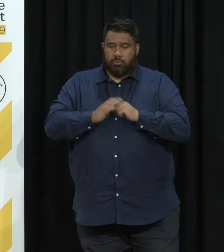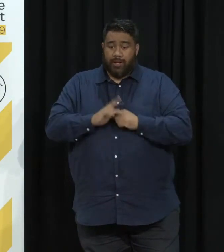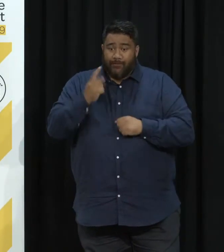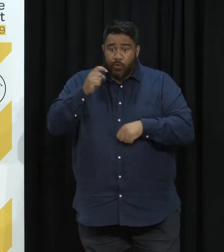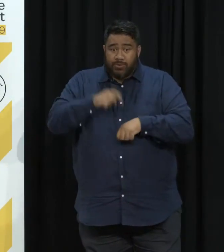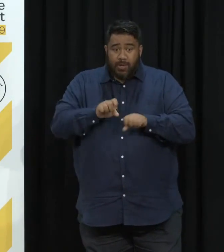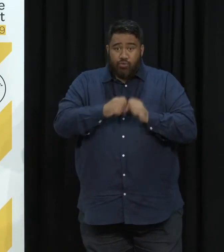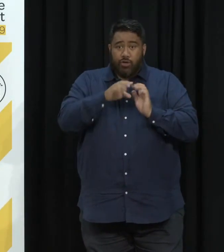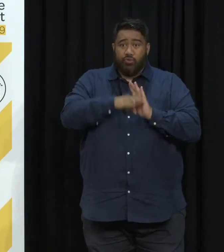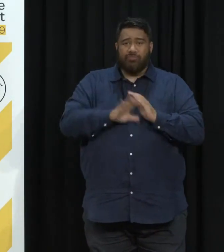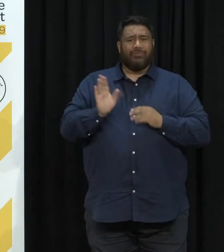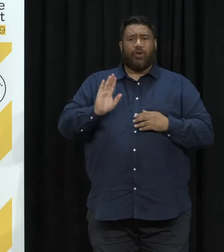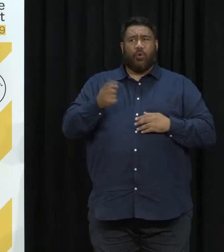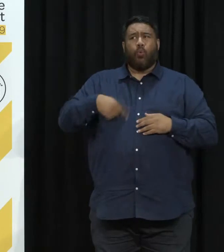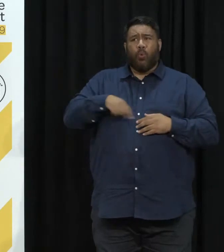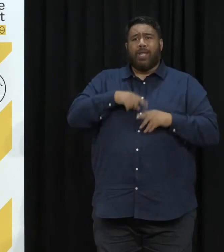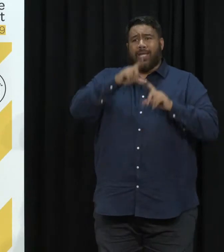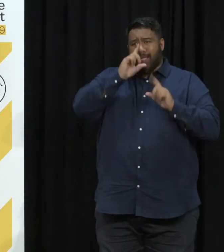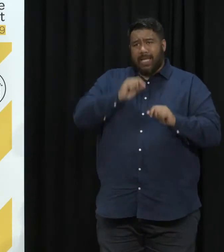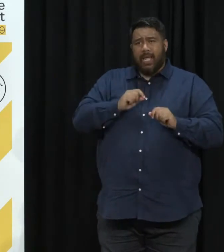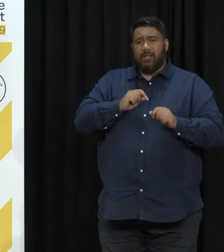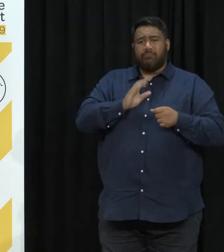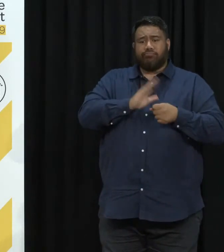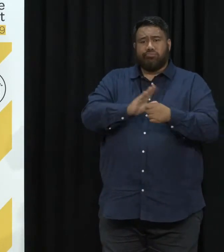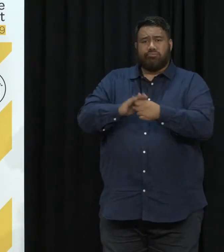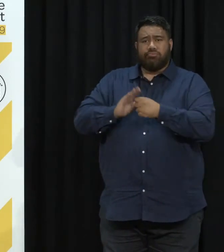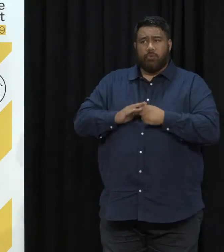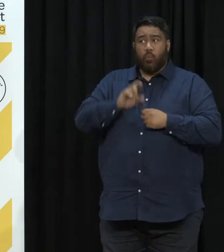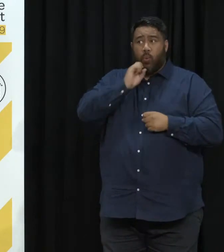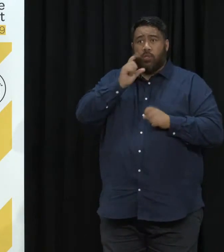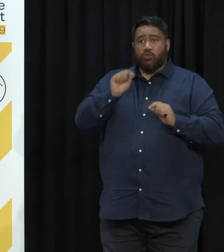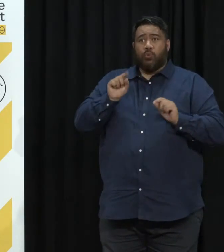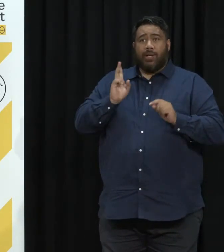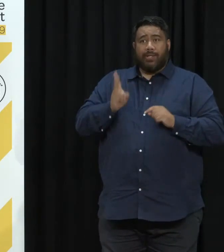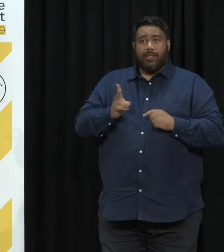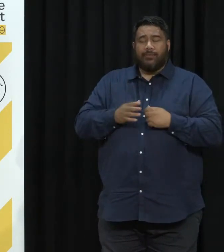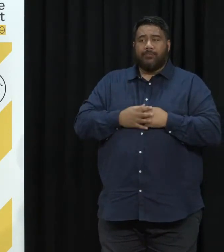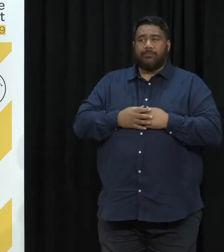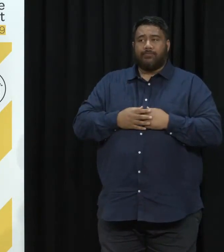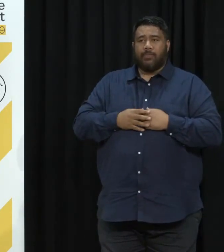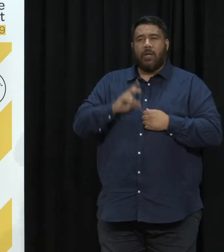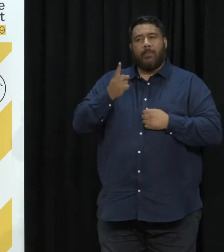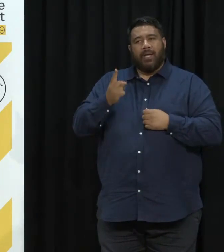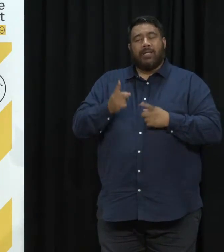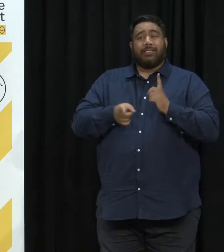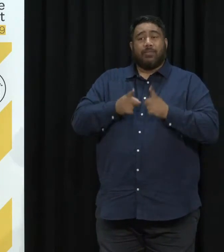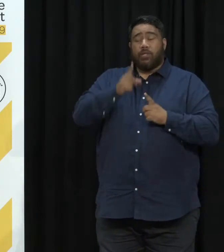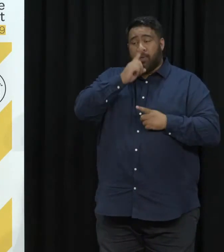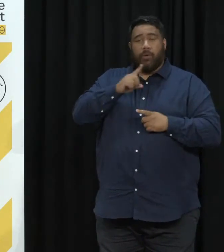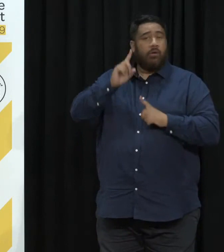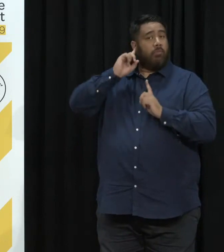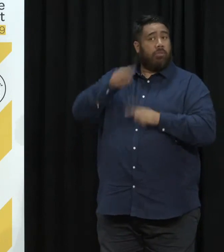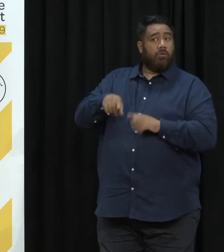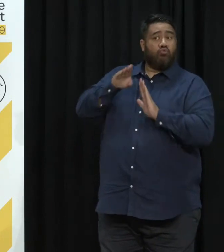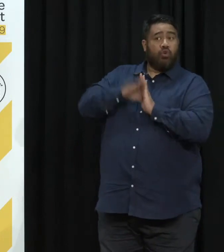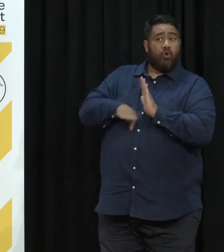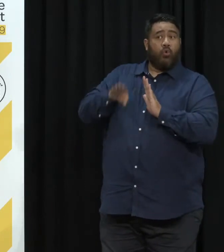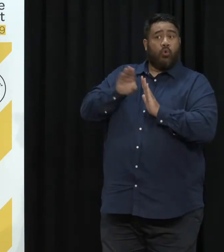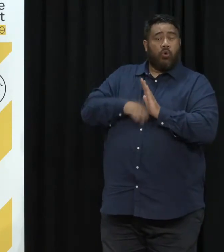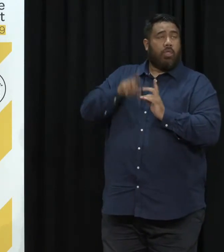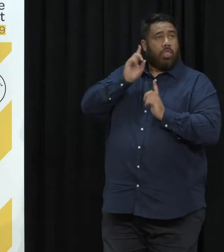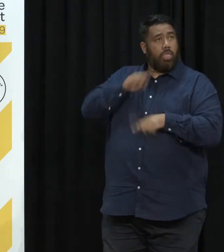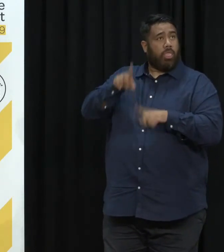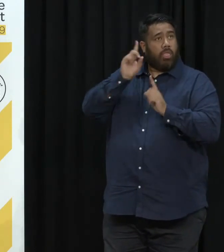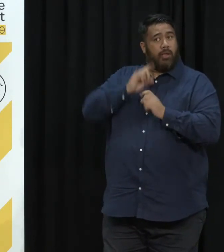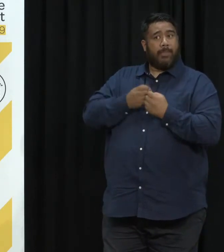the ability to come and pull back from that, and we will. But when you have people flout the rules multiple